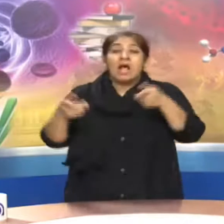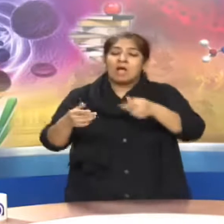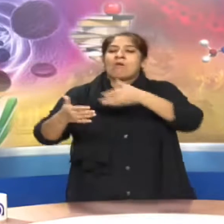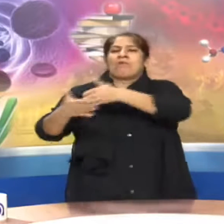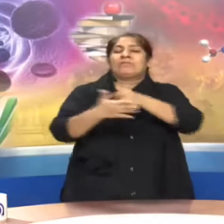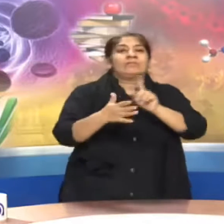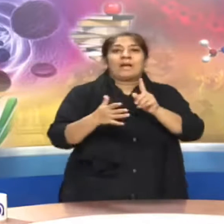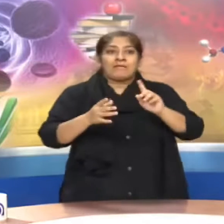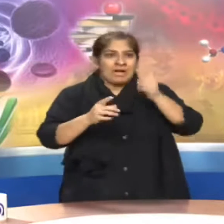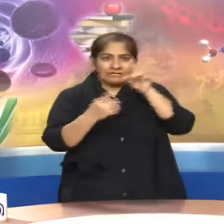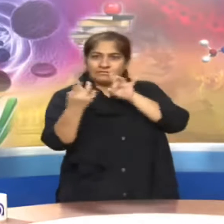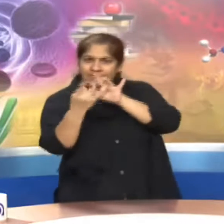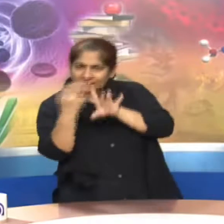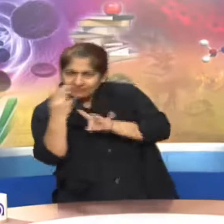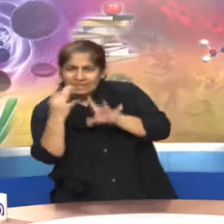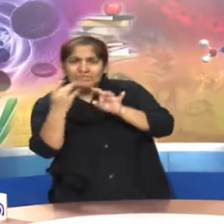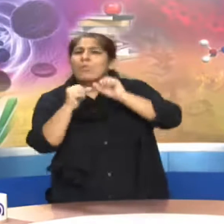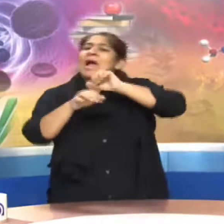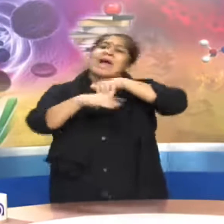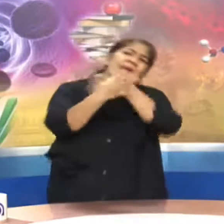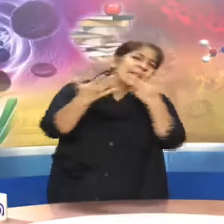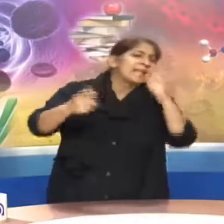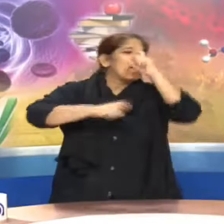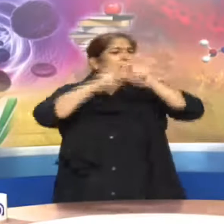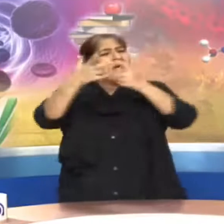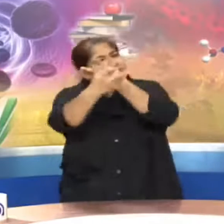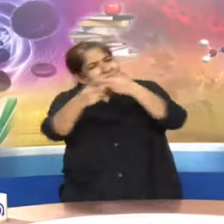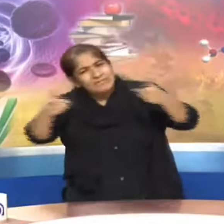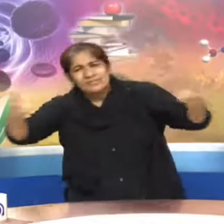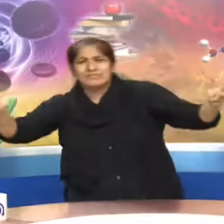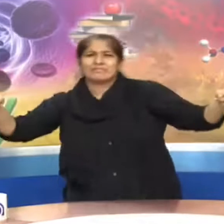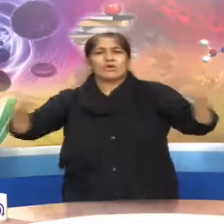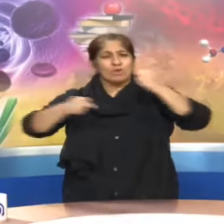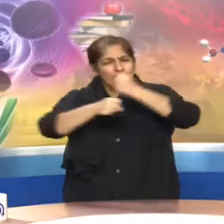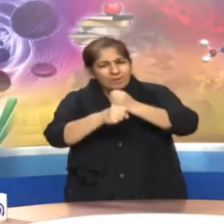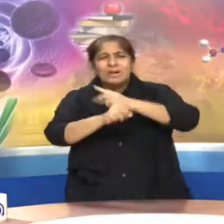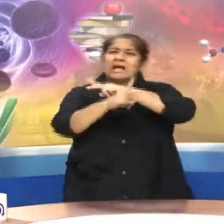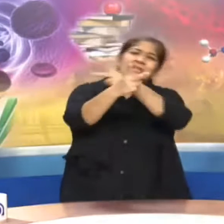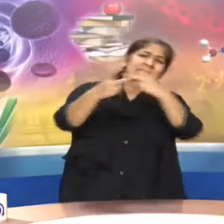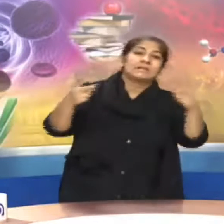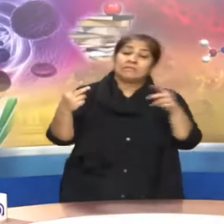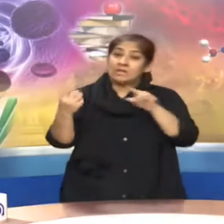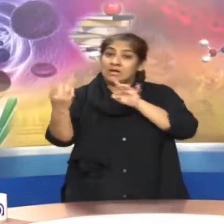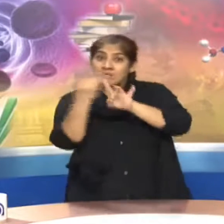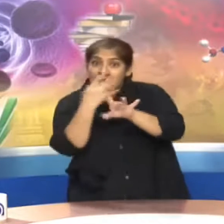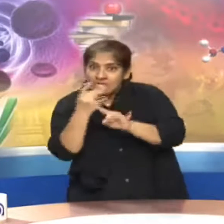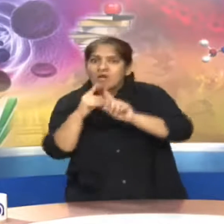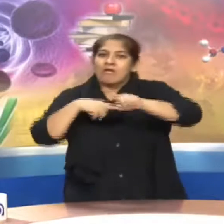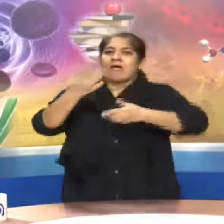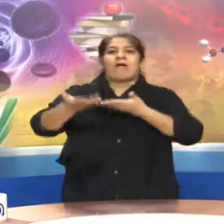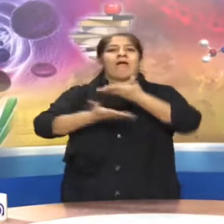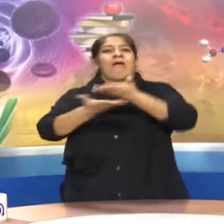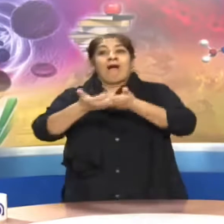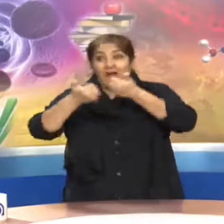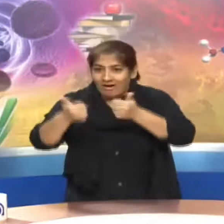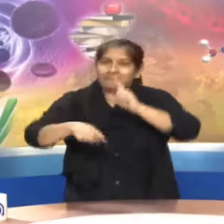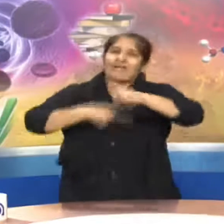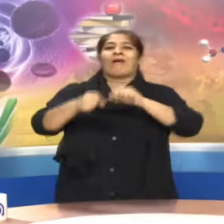issues. Similarly, in any company, feedback is important, and proper feedback should be given for